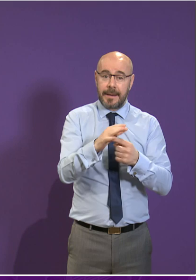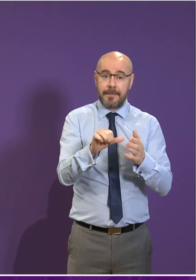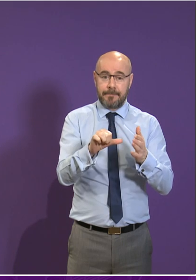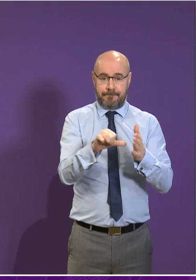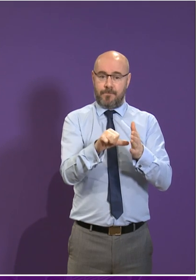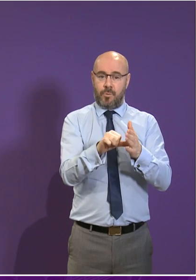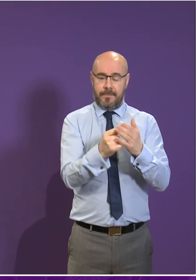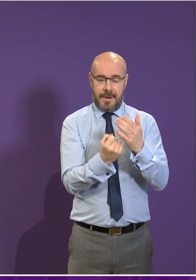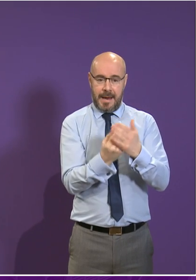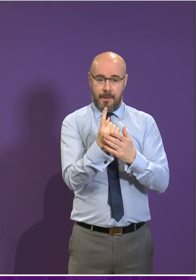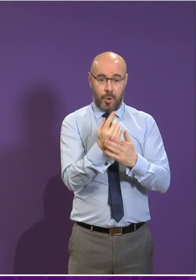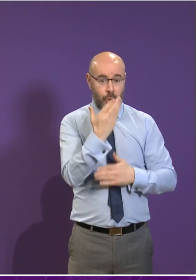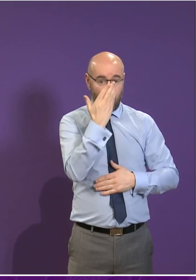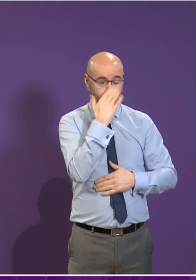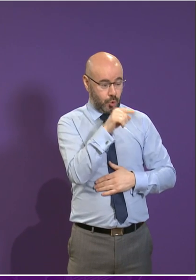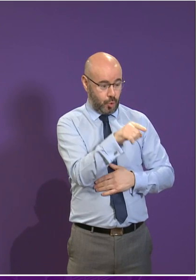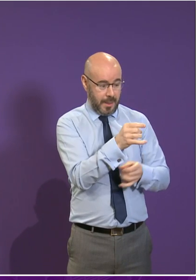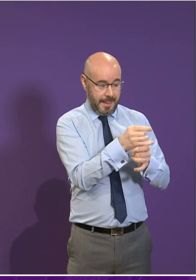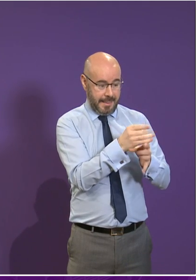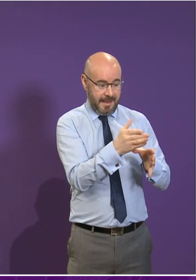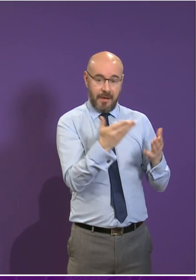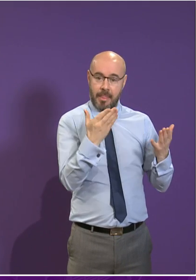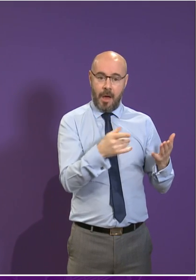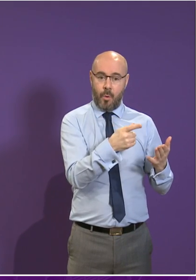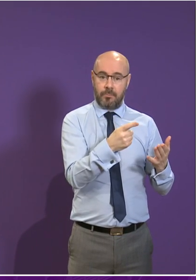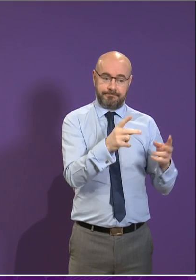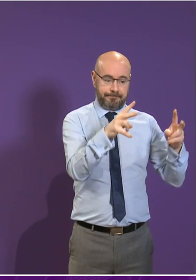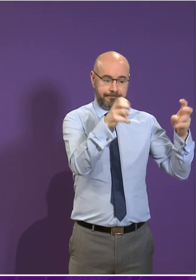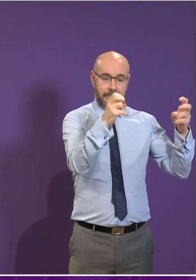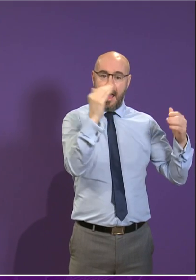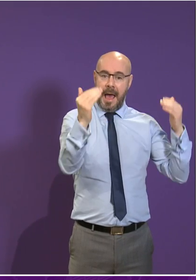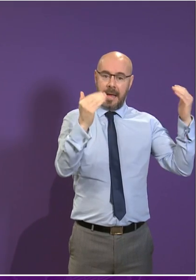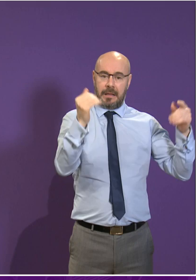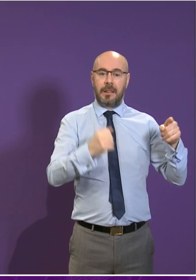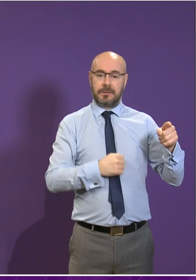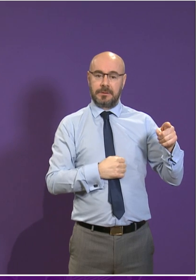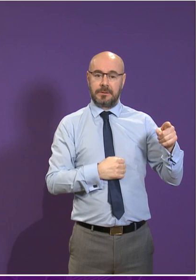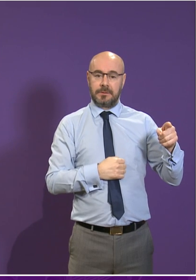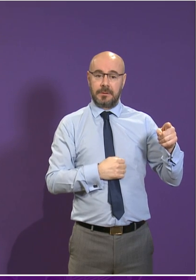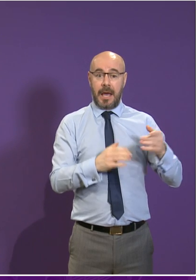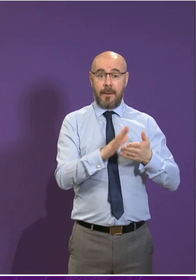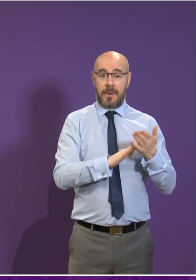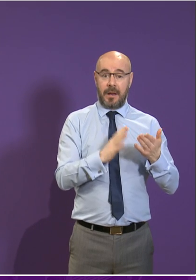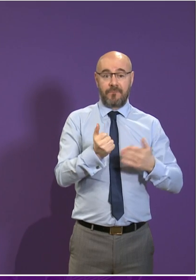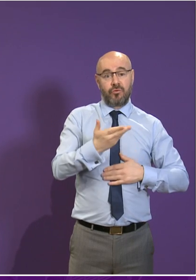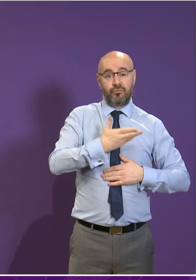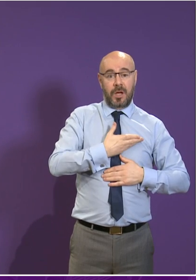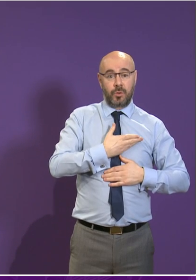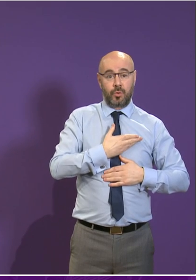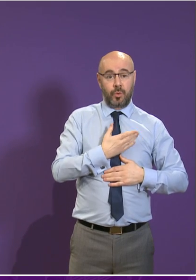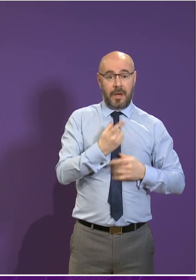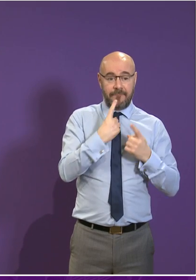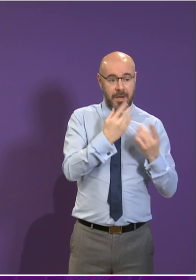that obviously when you leave school you are an adult. Yeah. So you have the right not to declare, mm-hmm. and that actually is